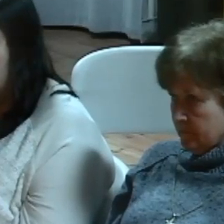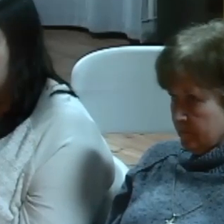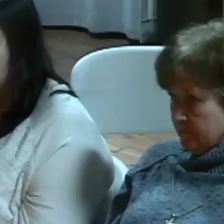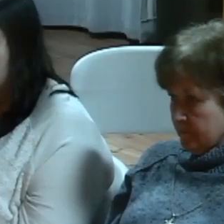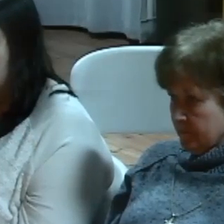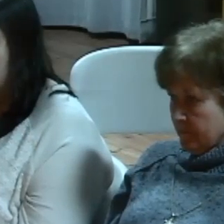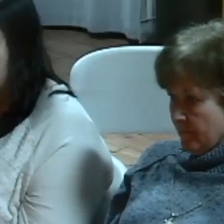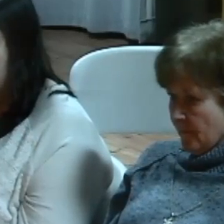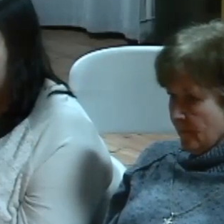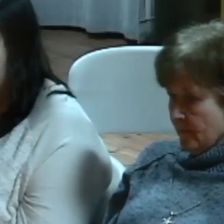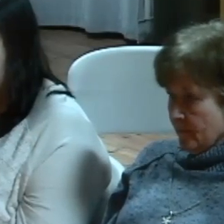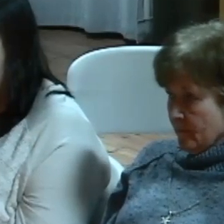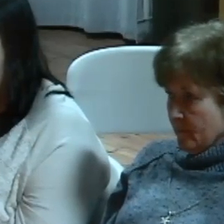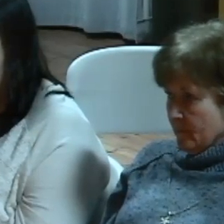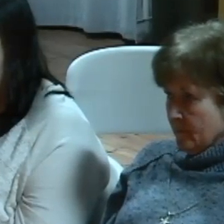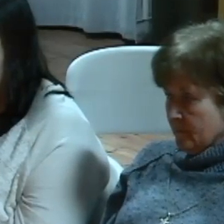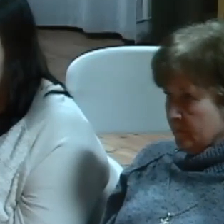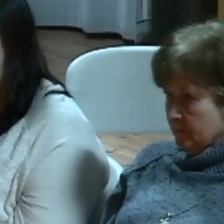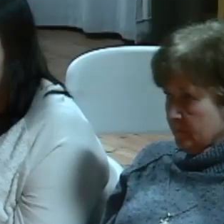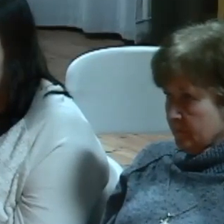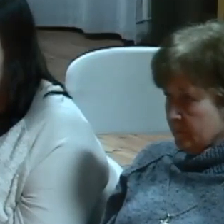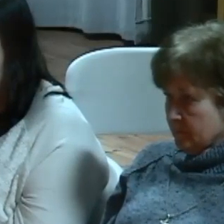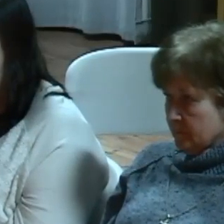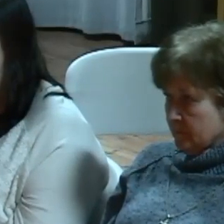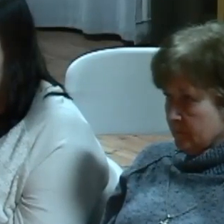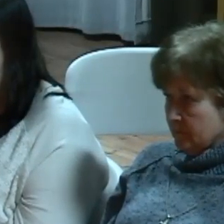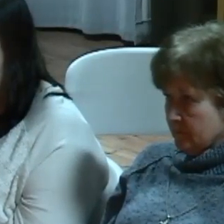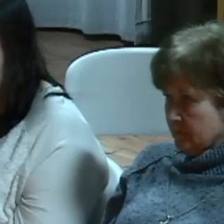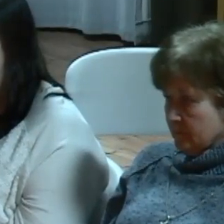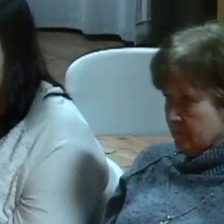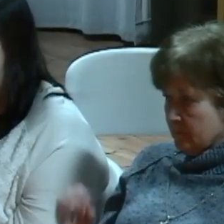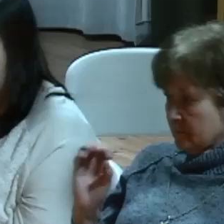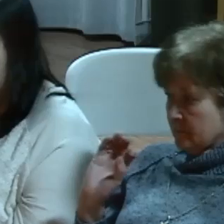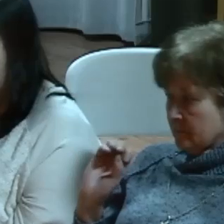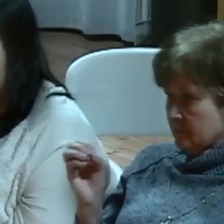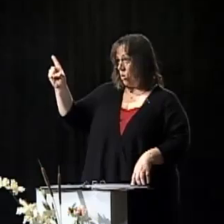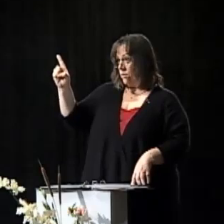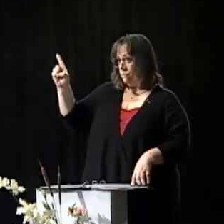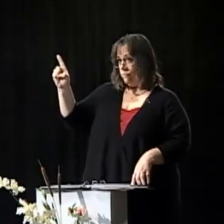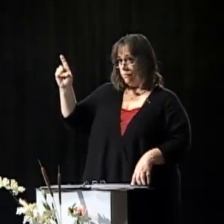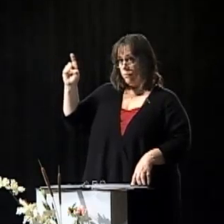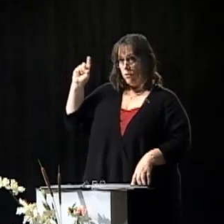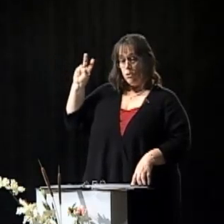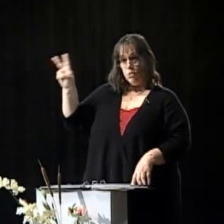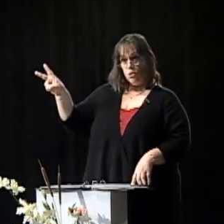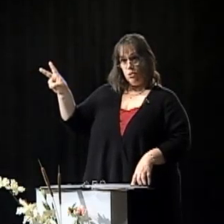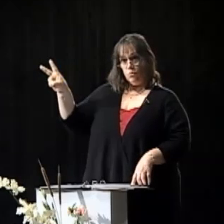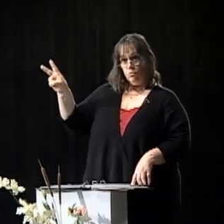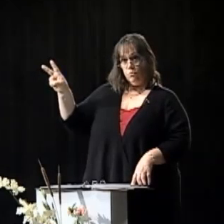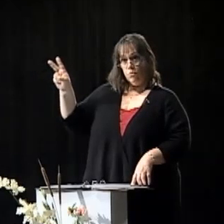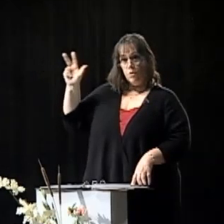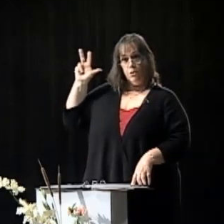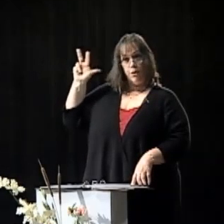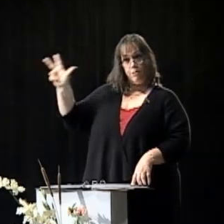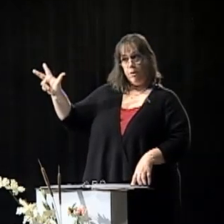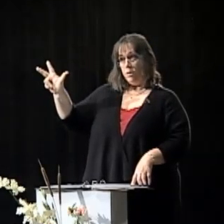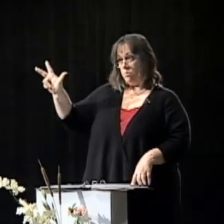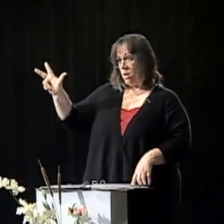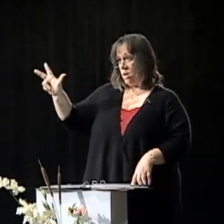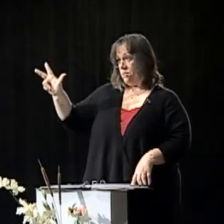When we move on to numbers, 0, 1, 2. Your 3 is made